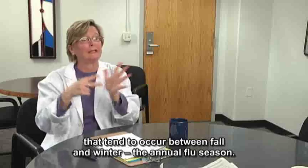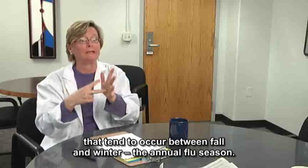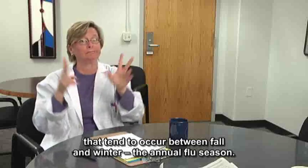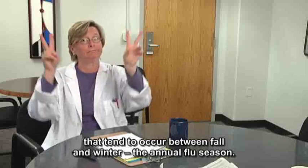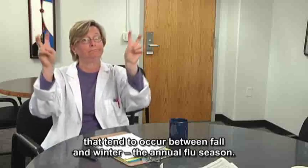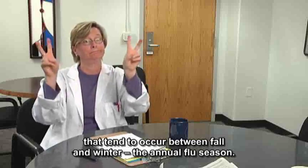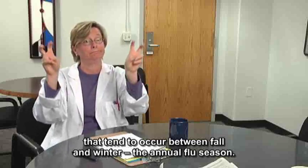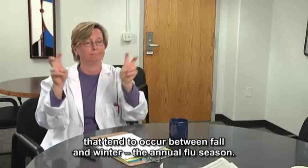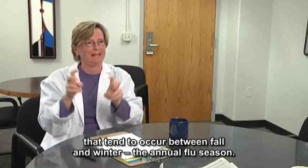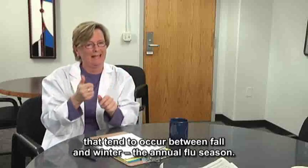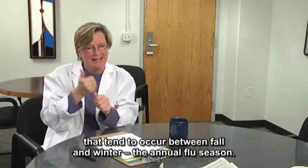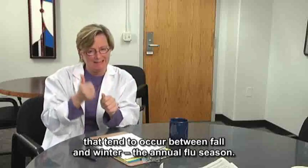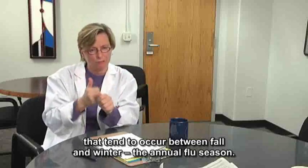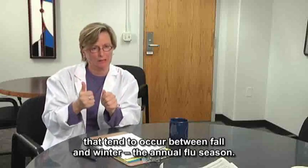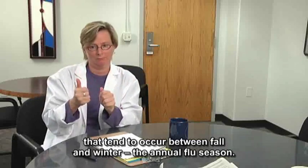The annual flu season.